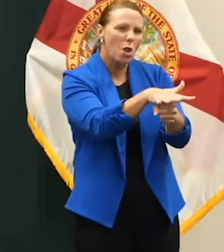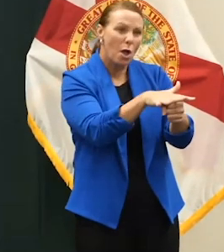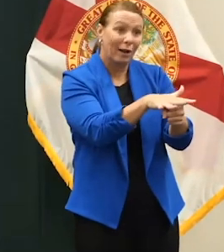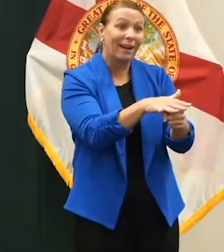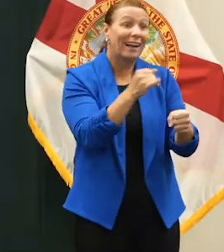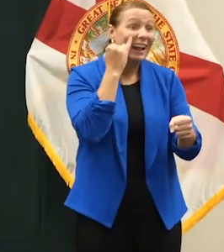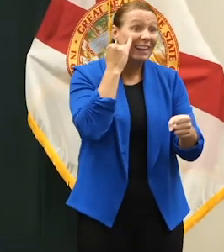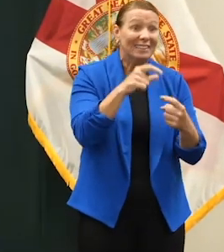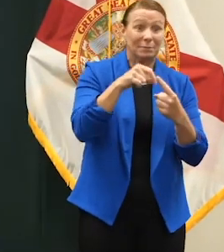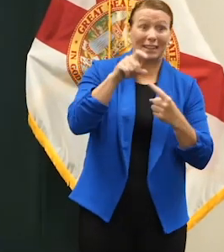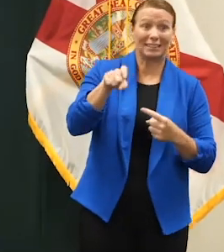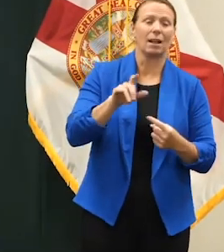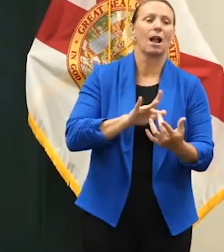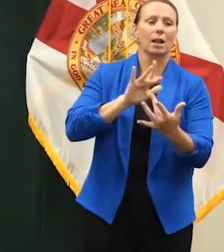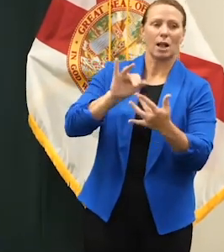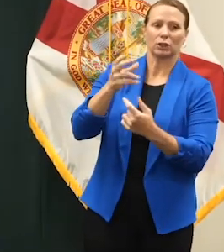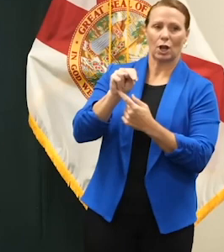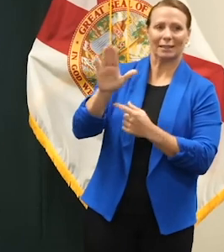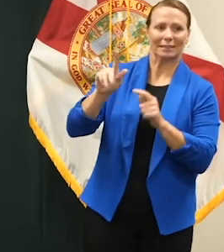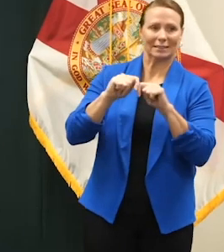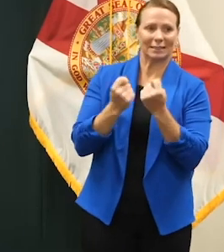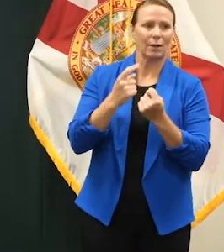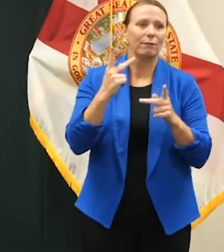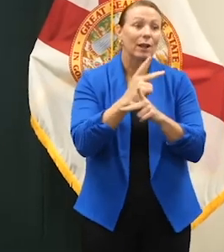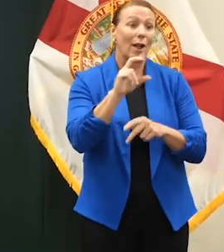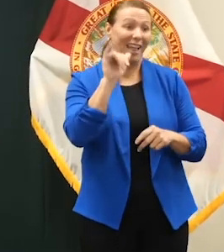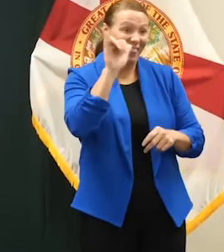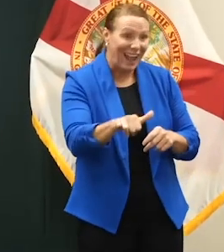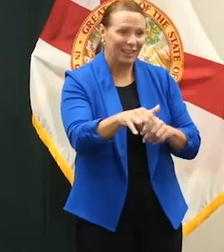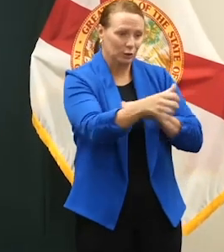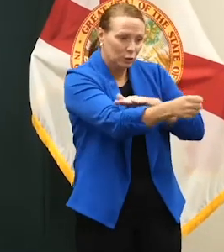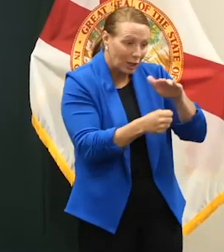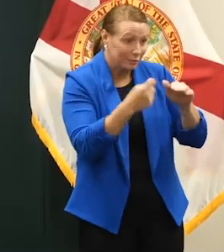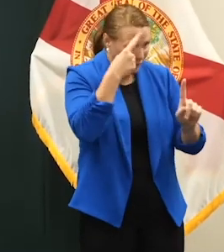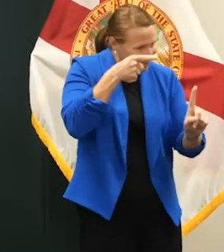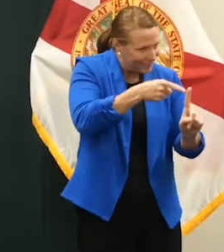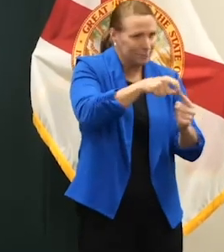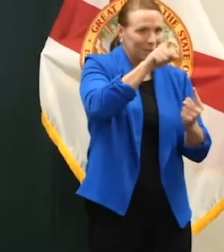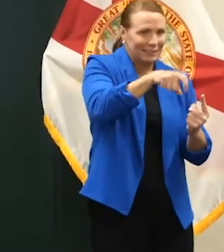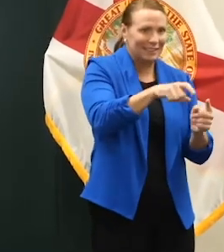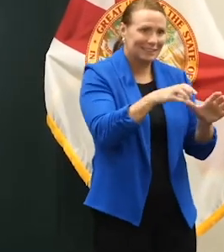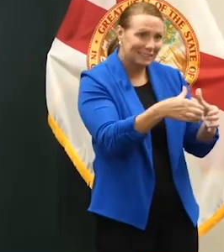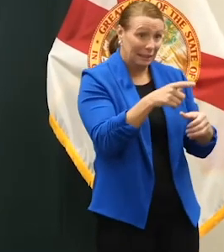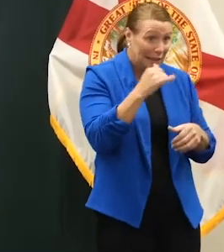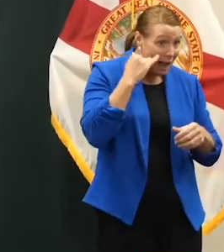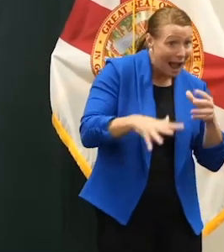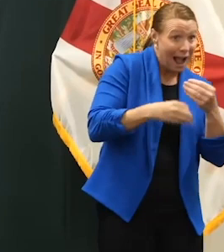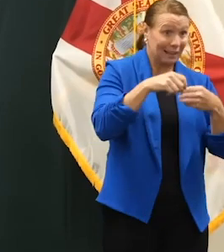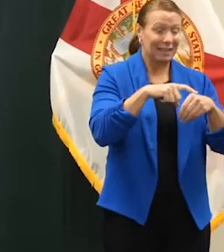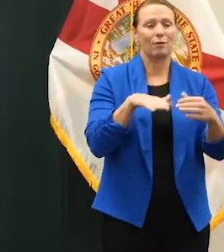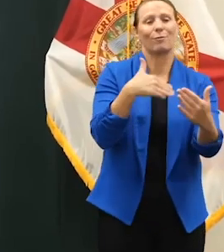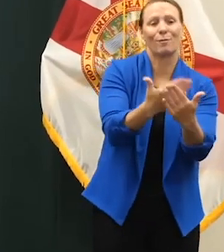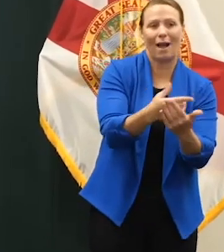team. Find out where your special needs shelter is at. Do you need extra time? Do you need assistance in getting to that shelter? And so that John and his